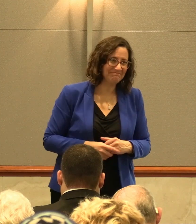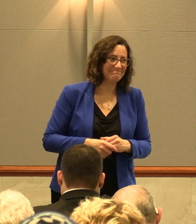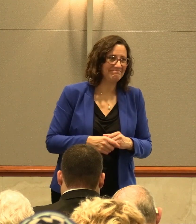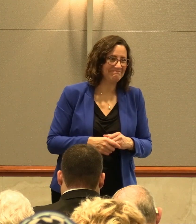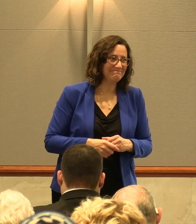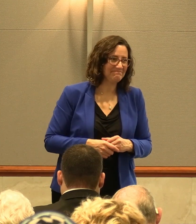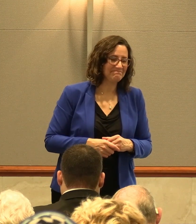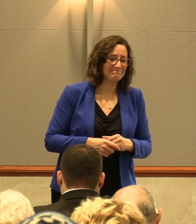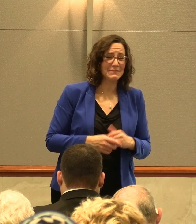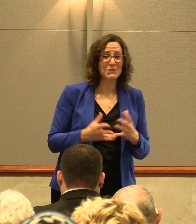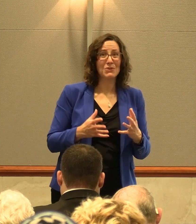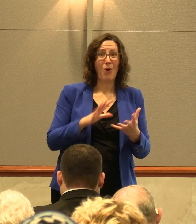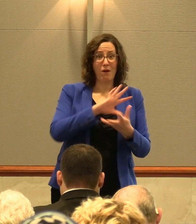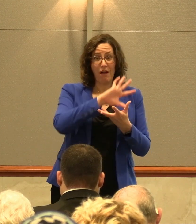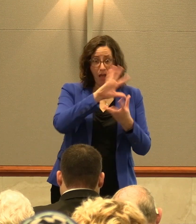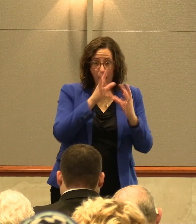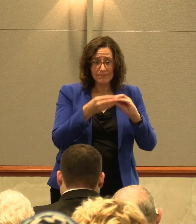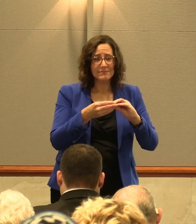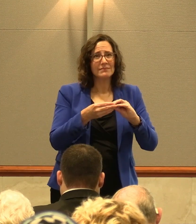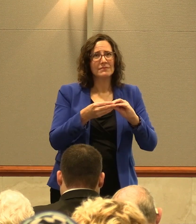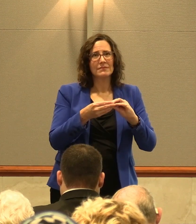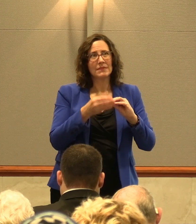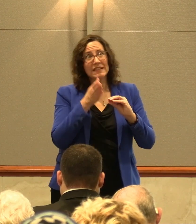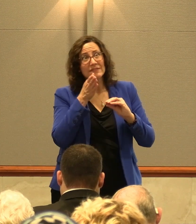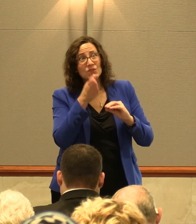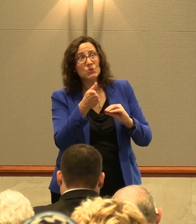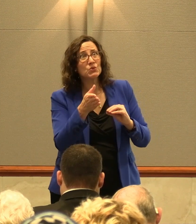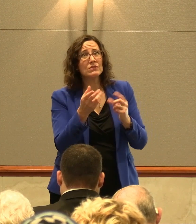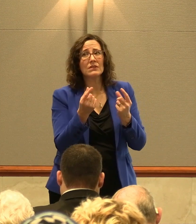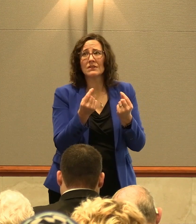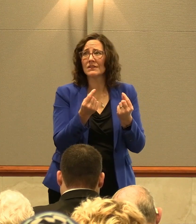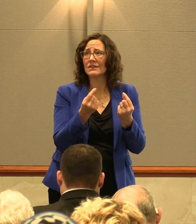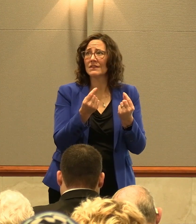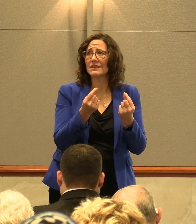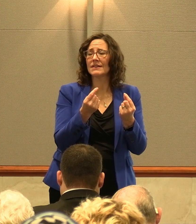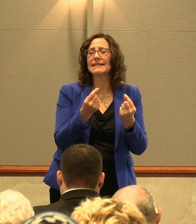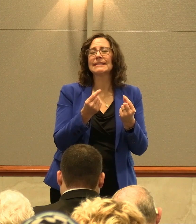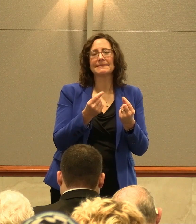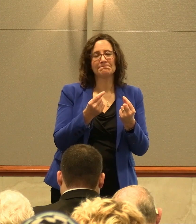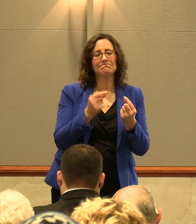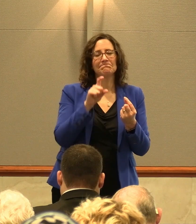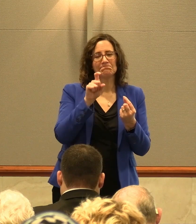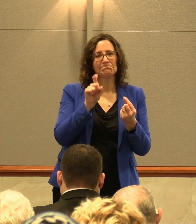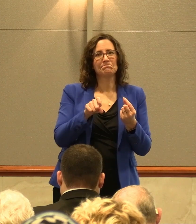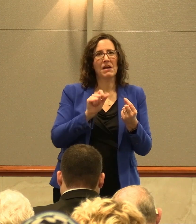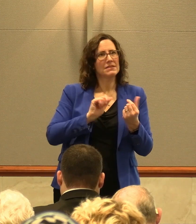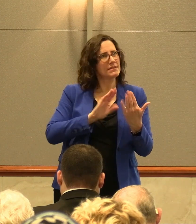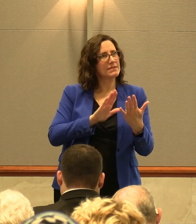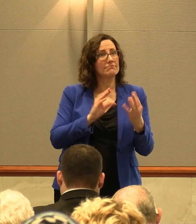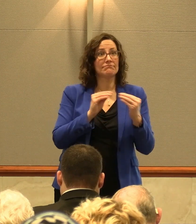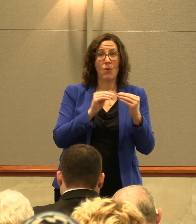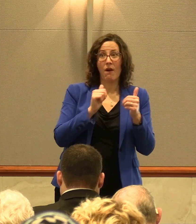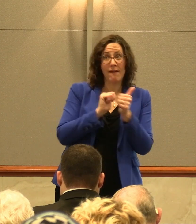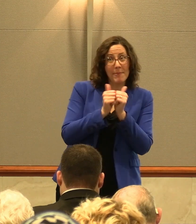all that, looking to the future, we will need to meet an increased competition for